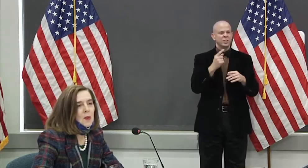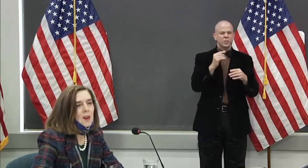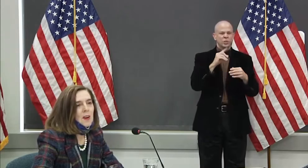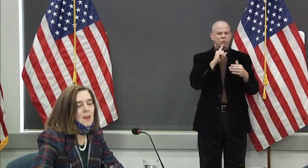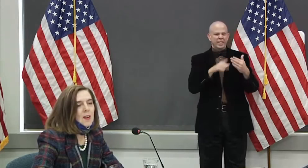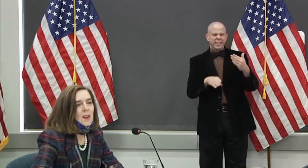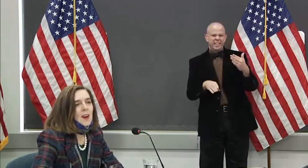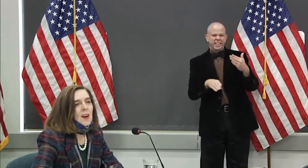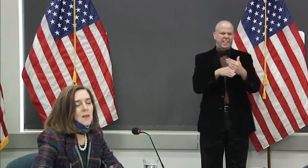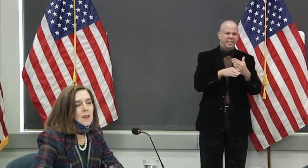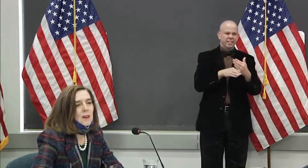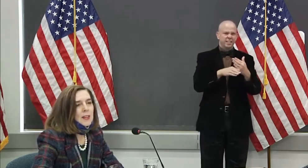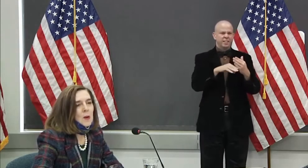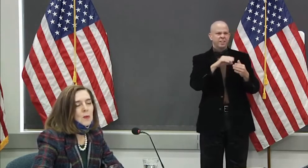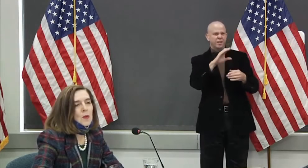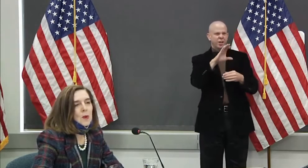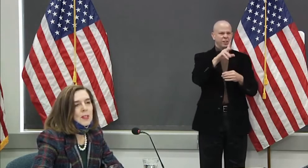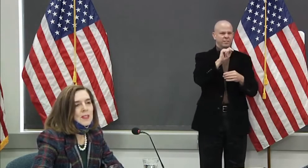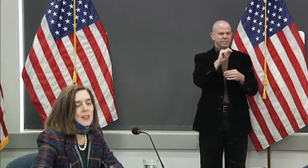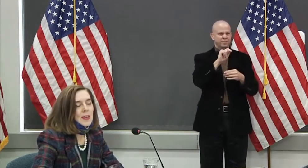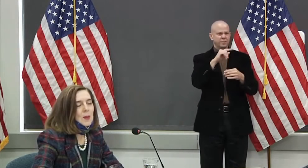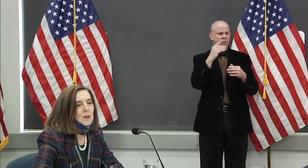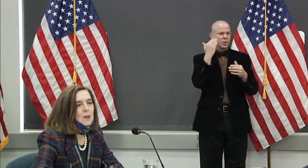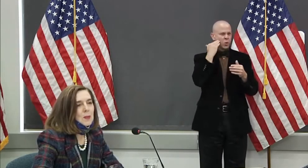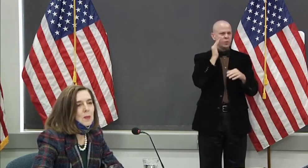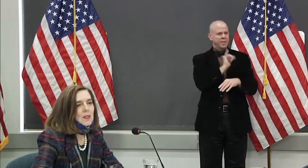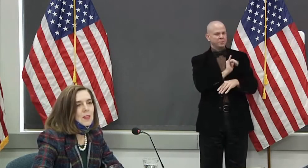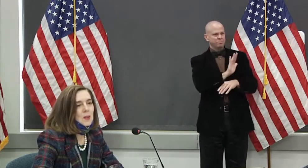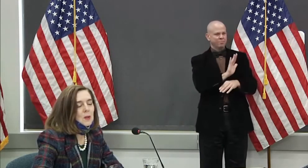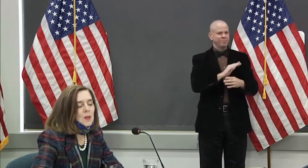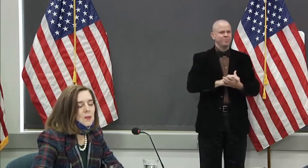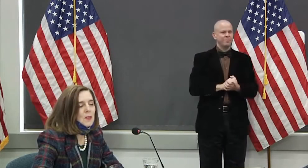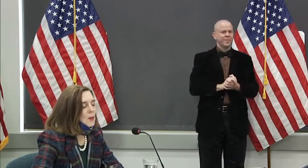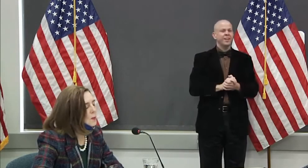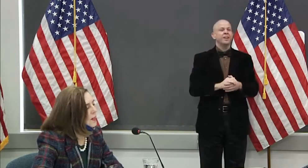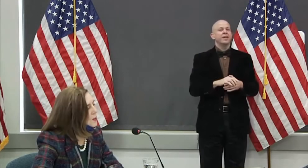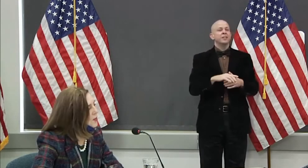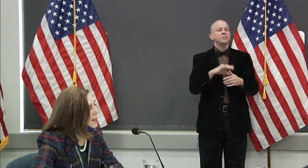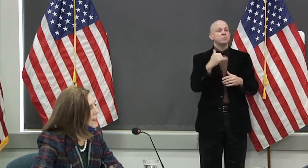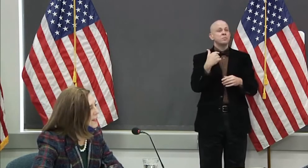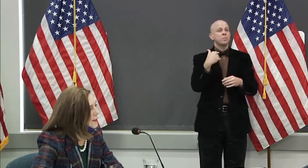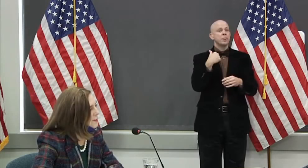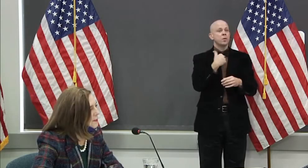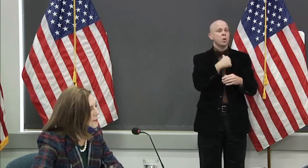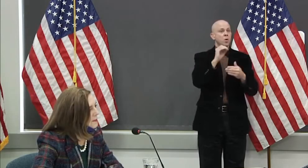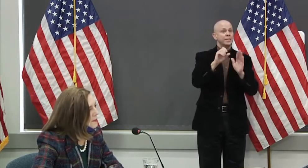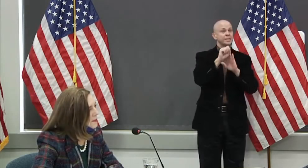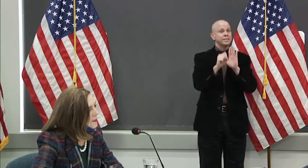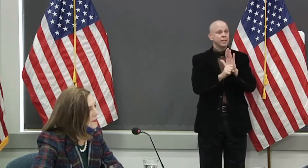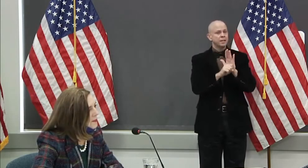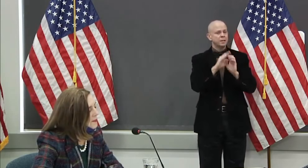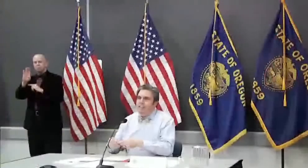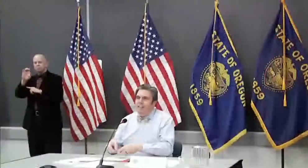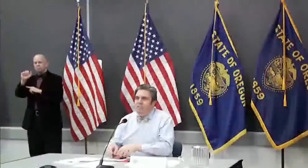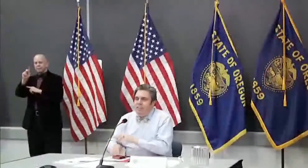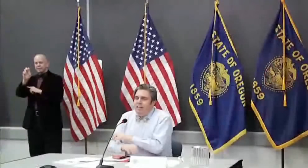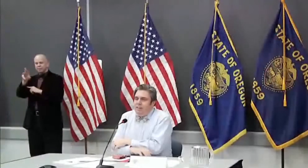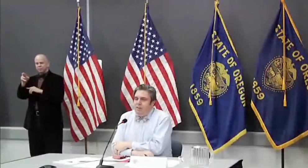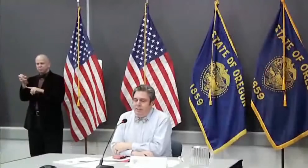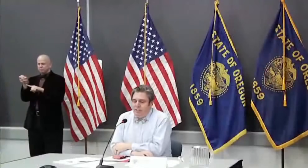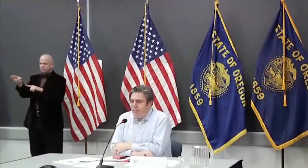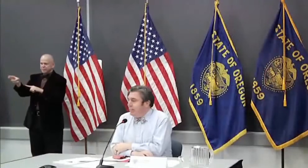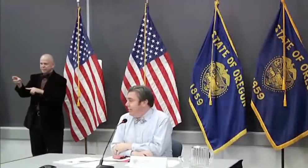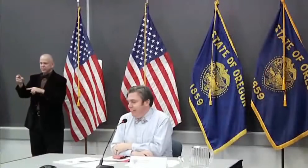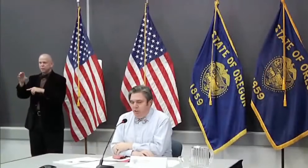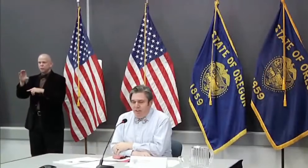and for our very own Oregon State Beavers to beat the Cougars. So, Dr. Seidlinger. Thank you for